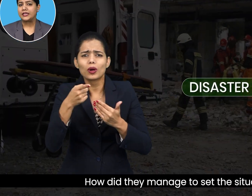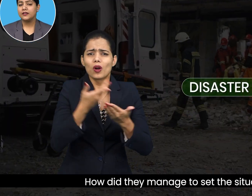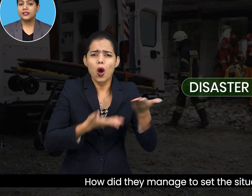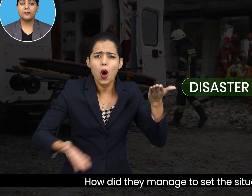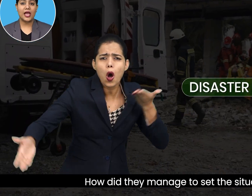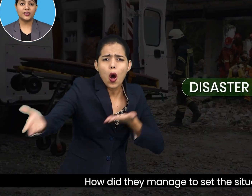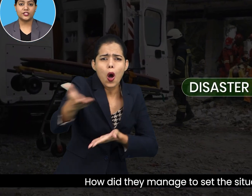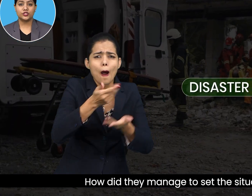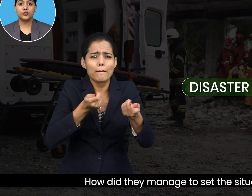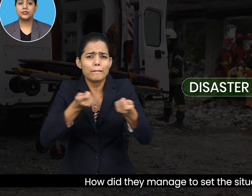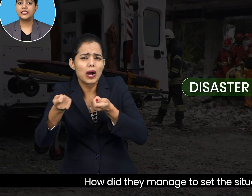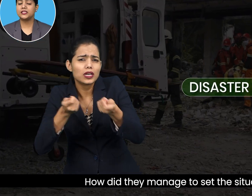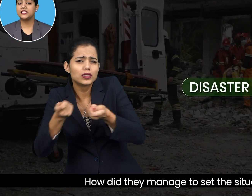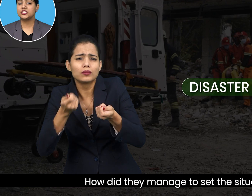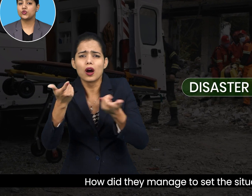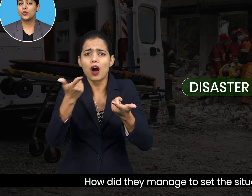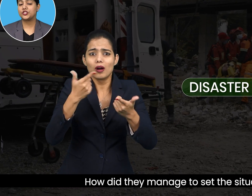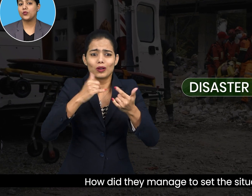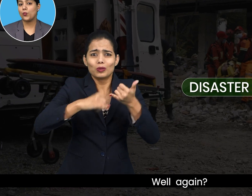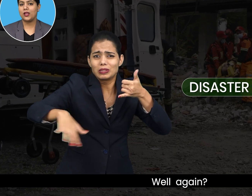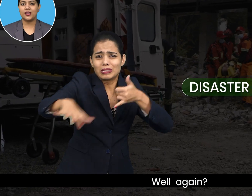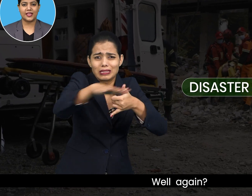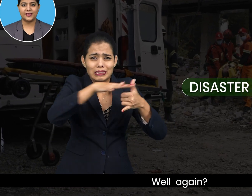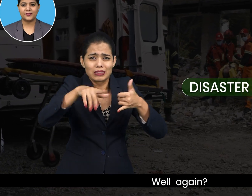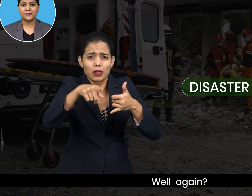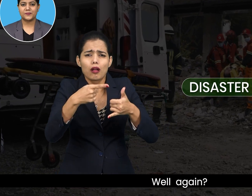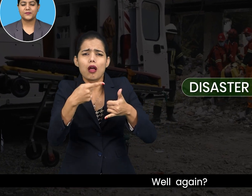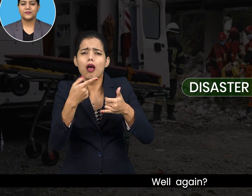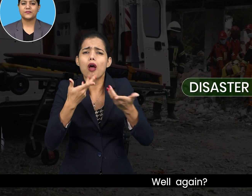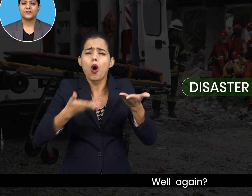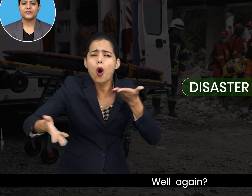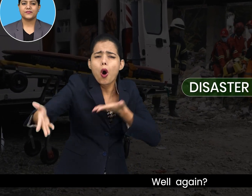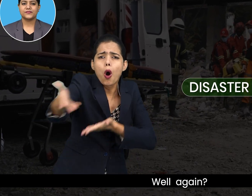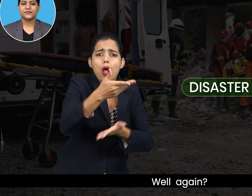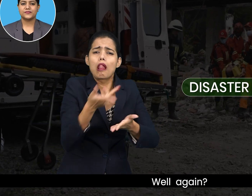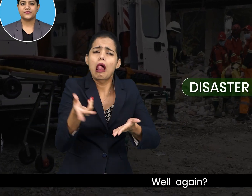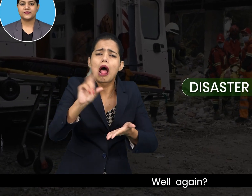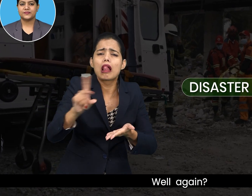How did they manage to set the situation well again?